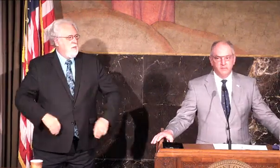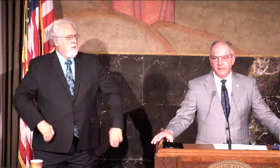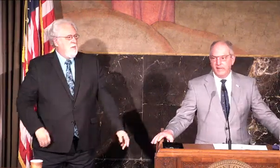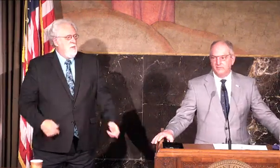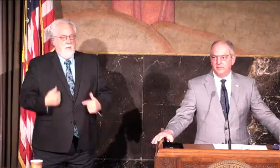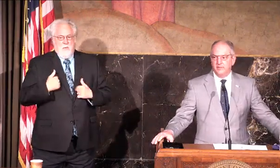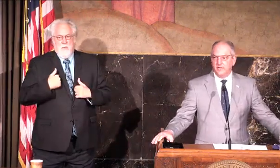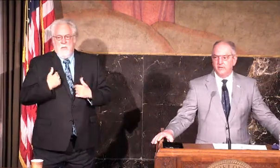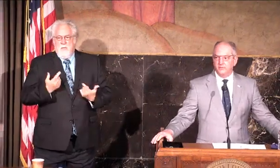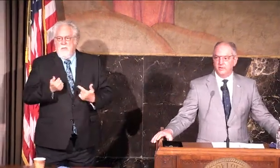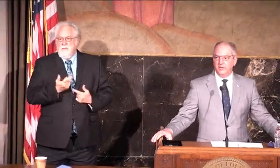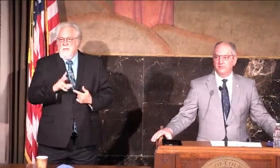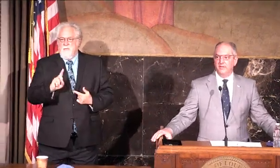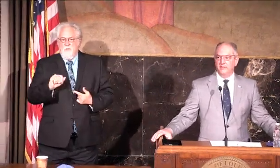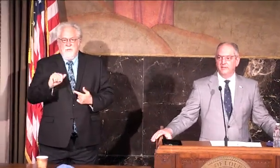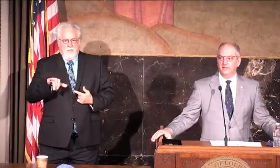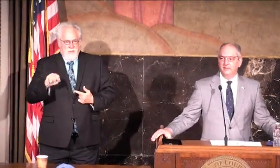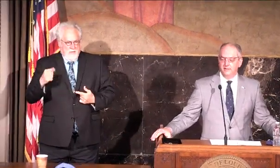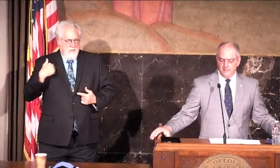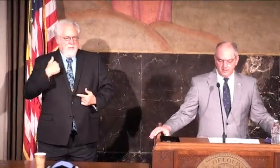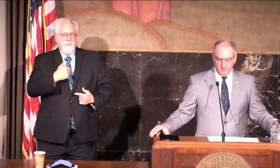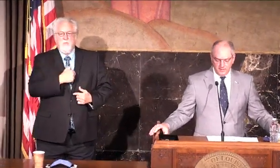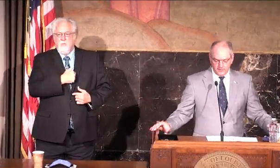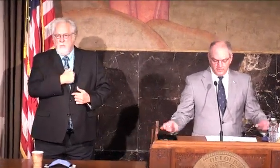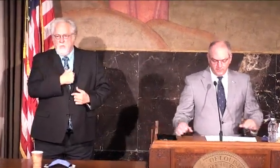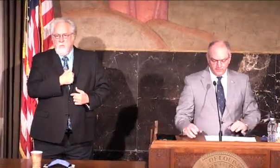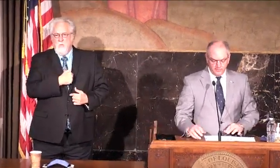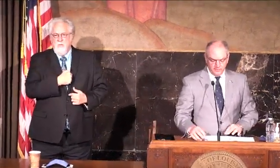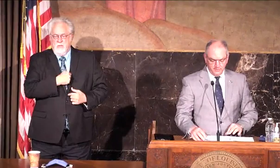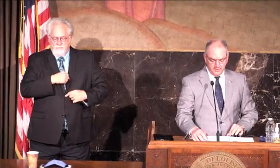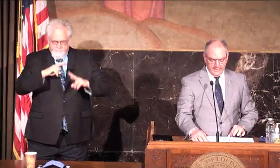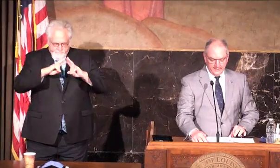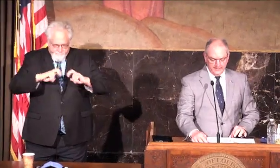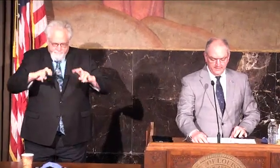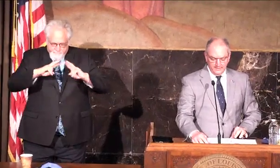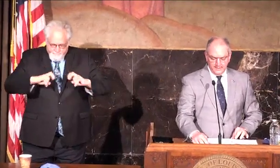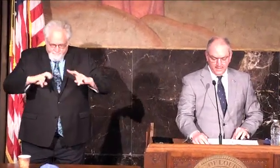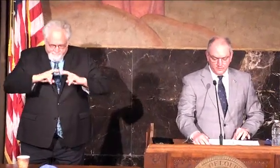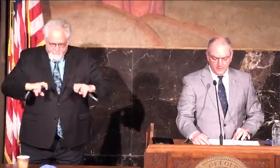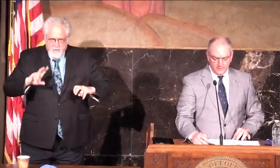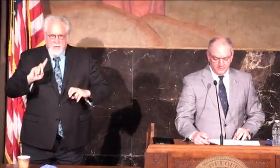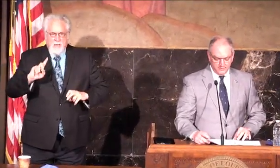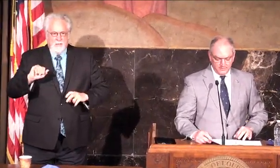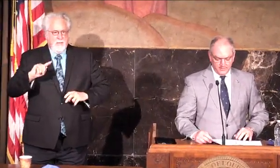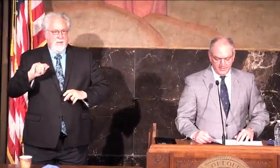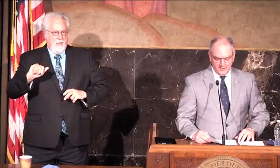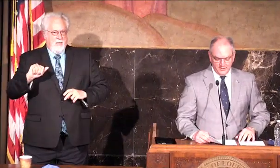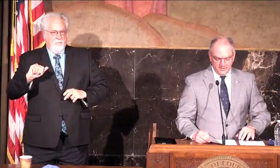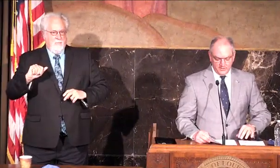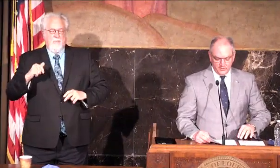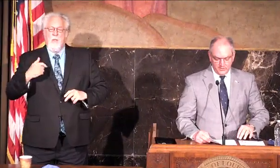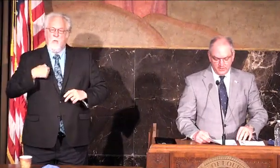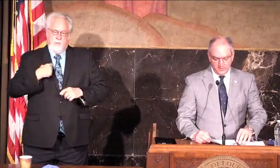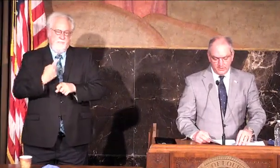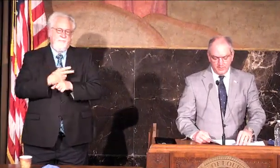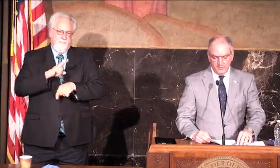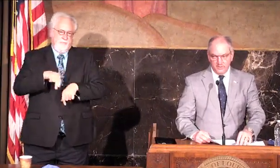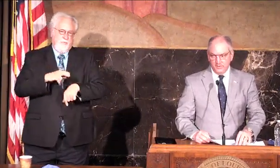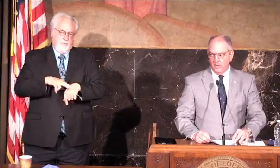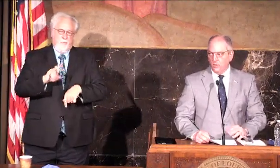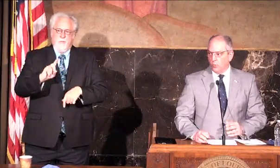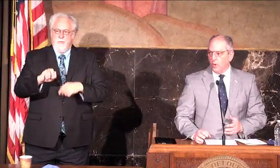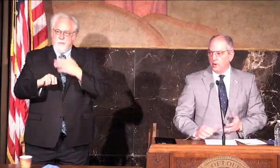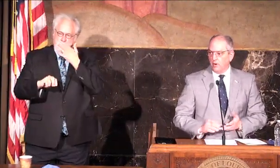Over the past several days, we have been combing through the data, as we routinely do, in order to